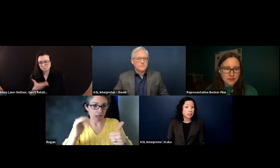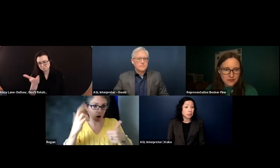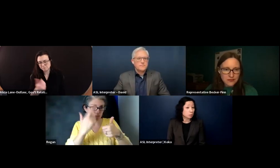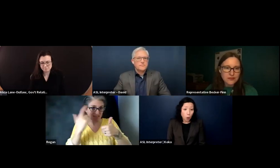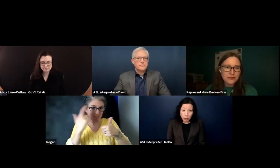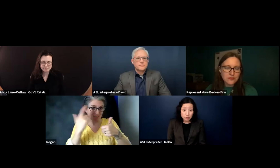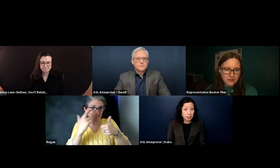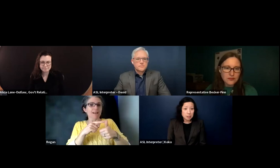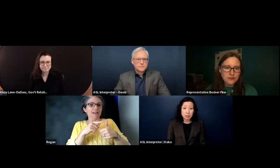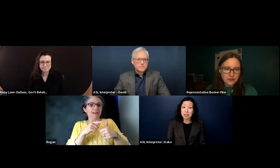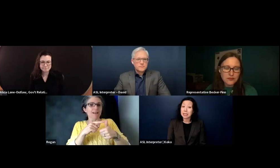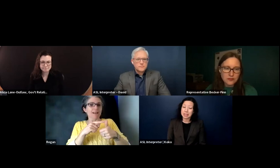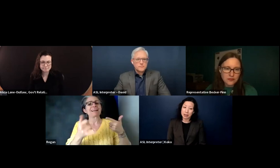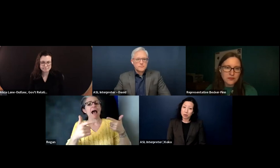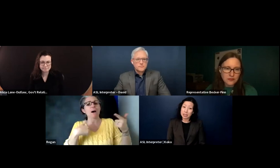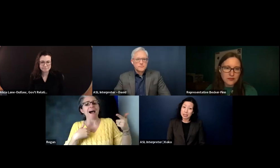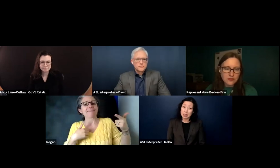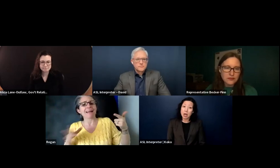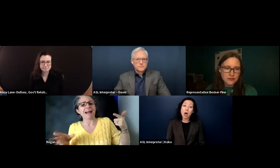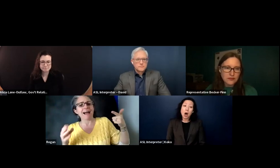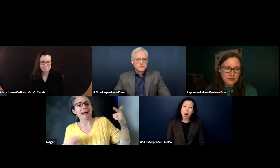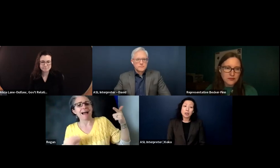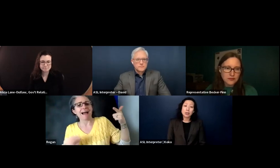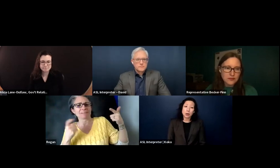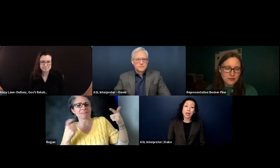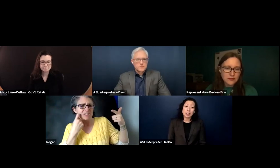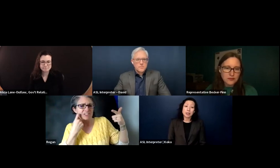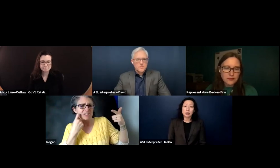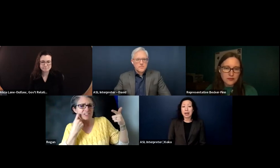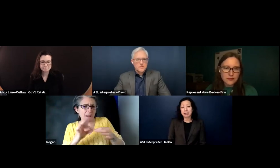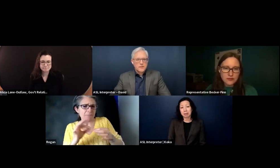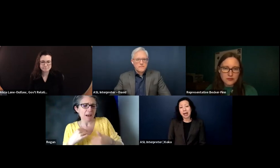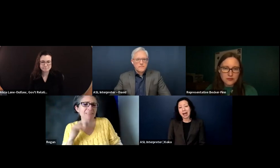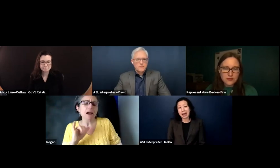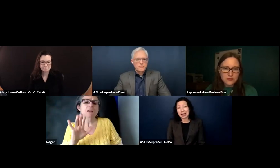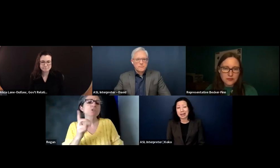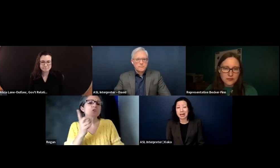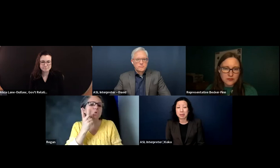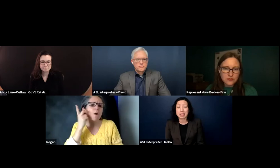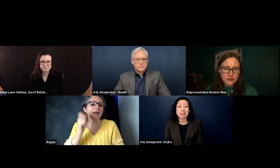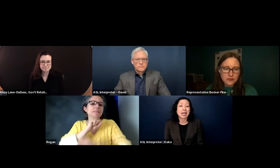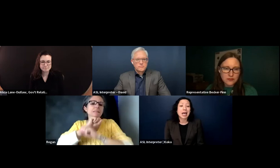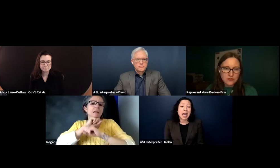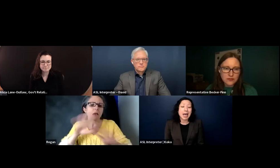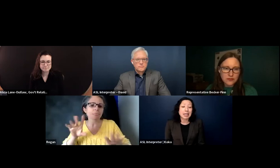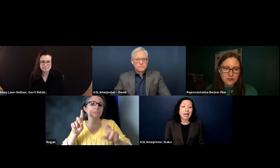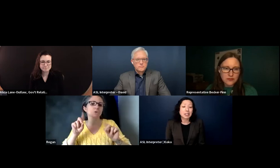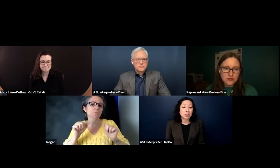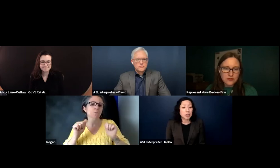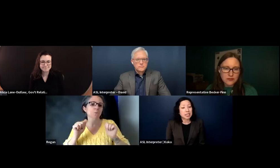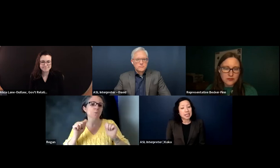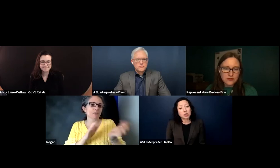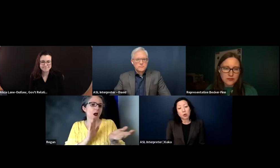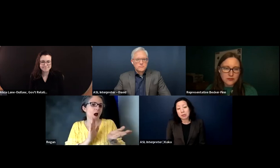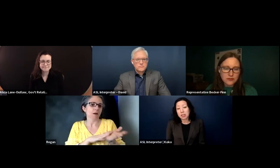more support for this bill? Is that the reason? Also, I do have some added comments and